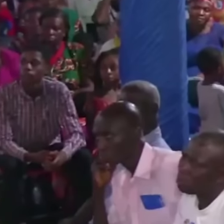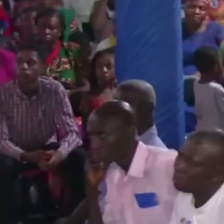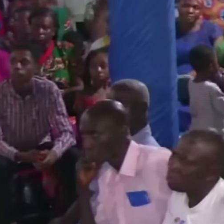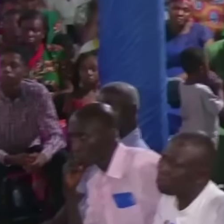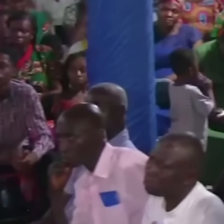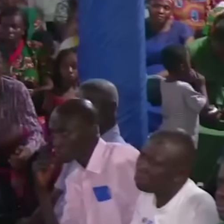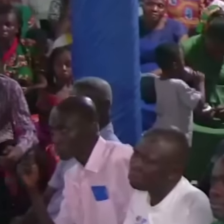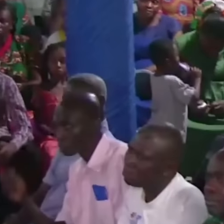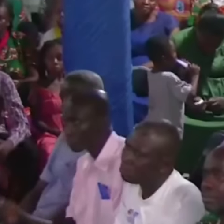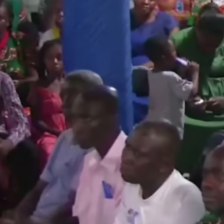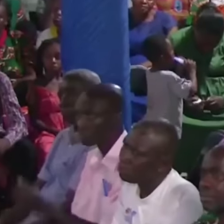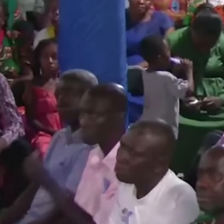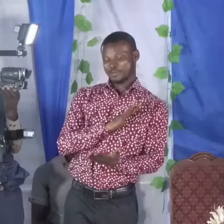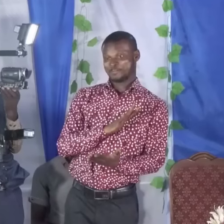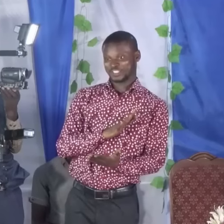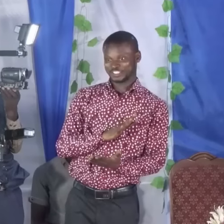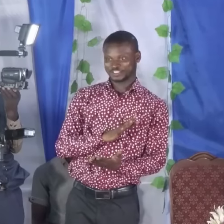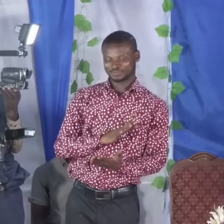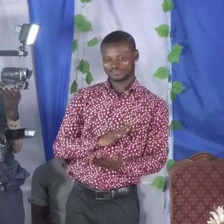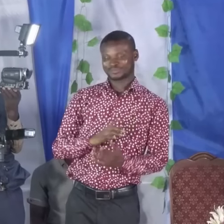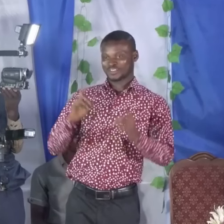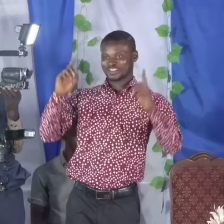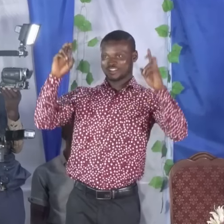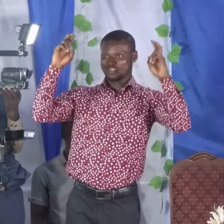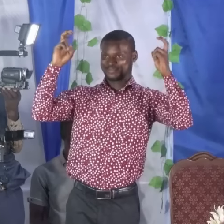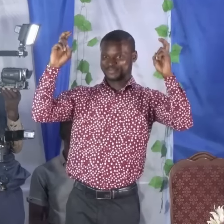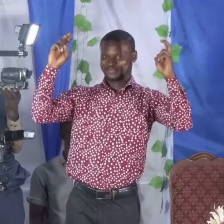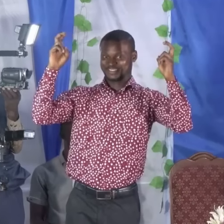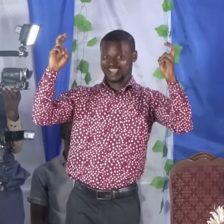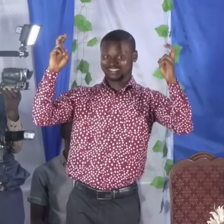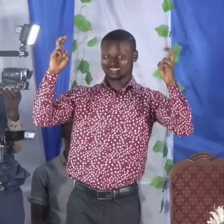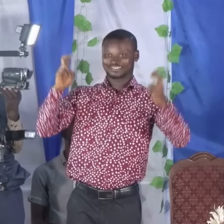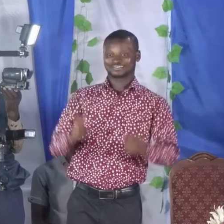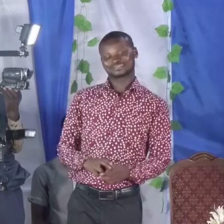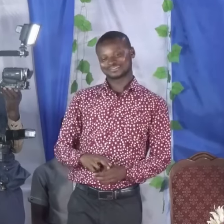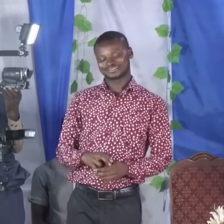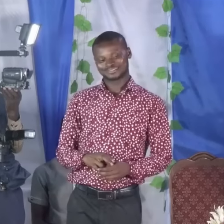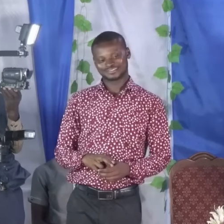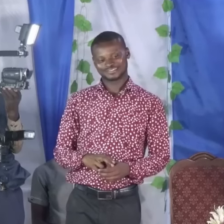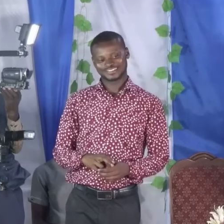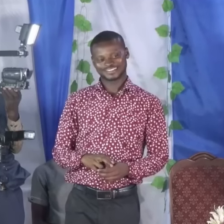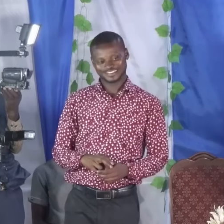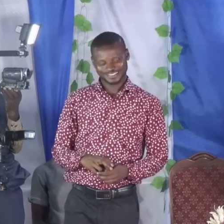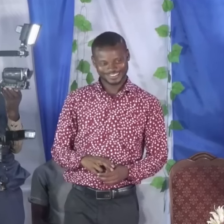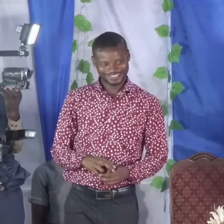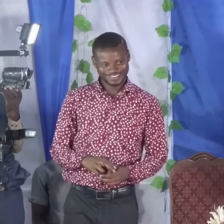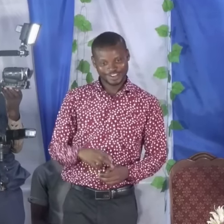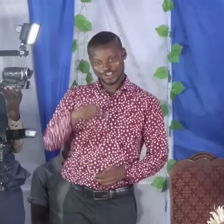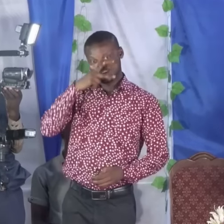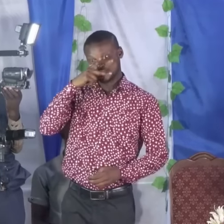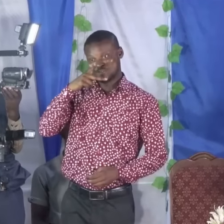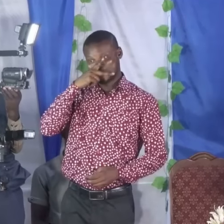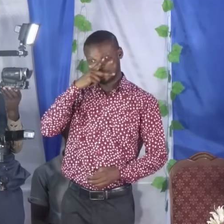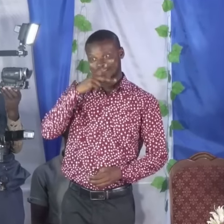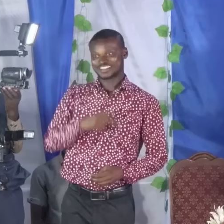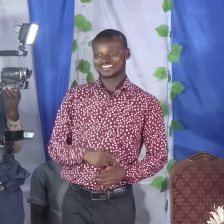Akwa no chichina oba mi ho. Won so ba mi ho mienu no na nye. I say my kind is correct. It is all